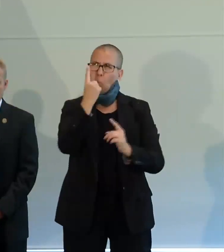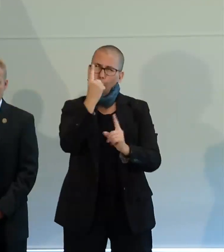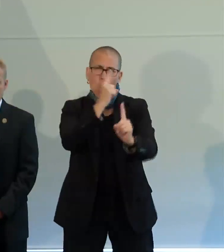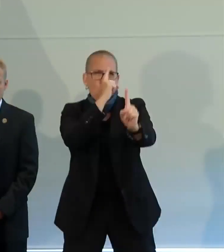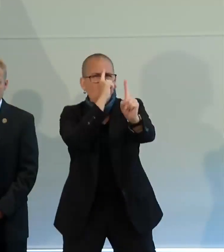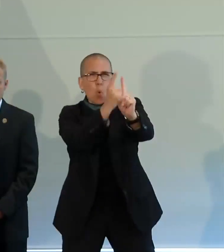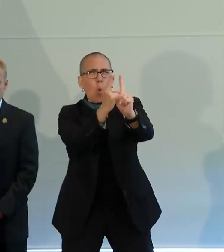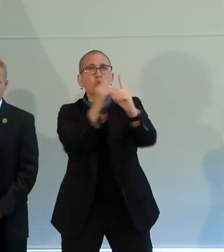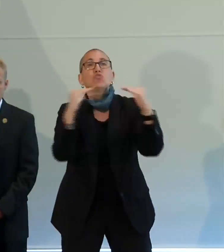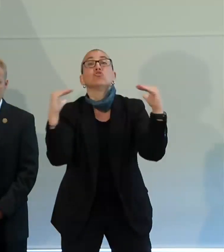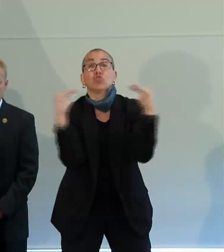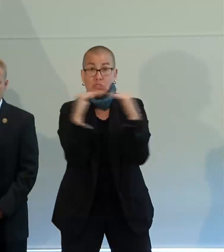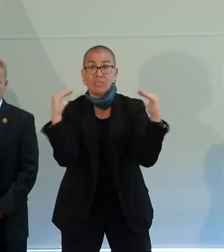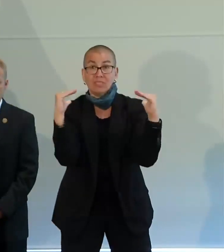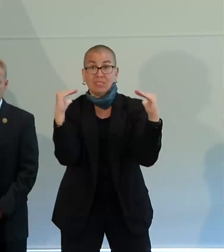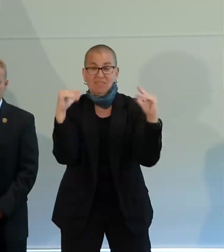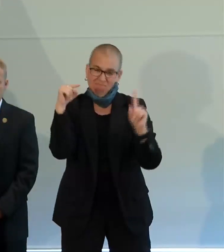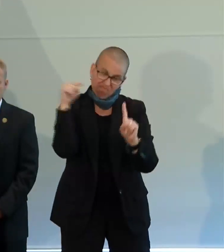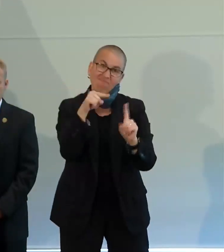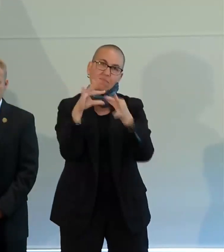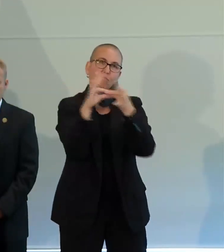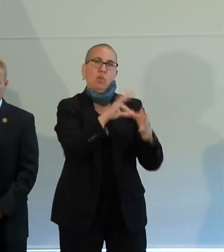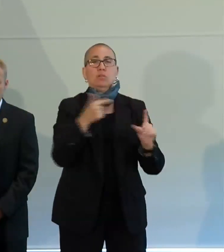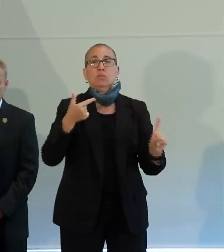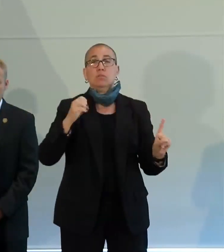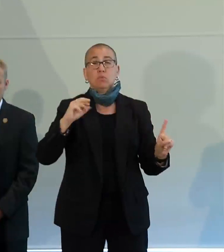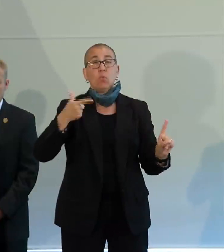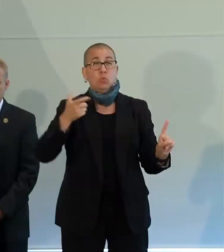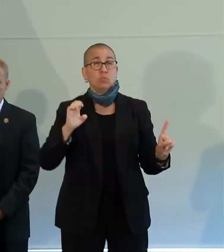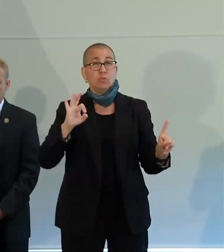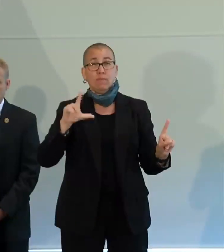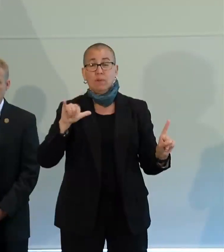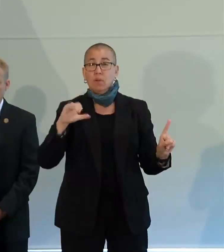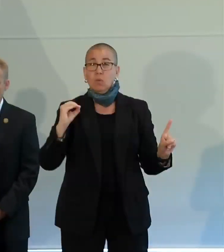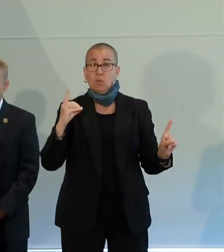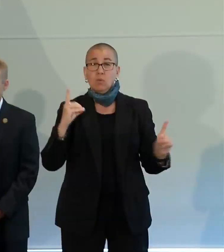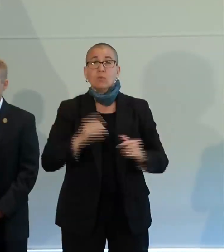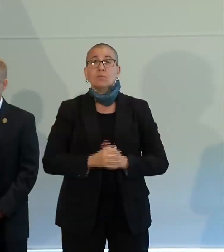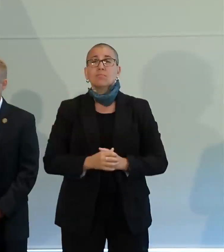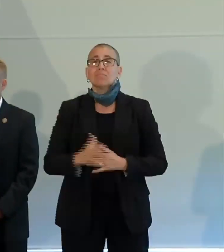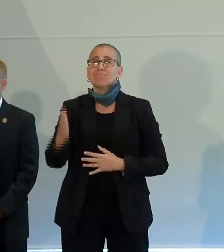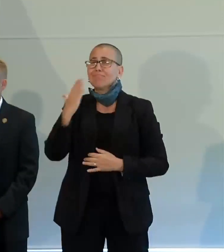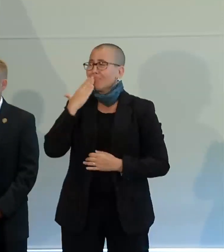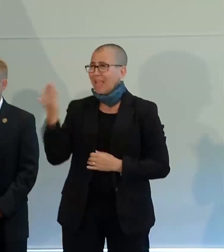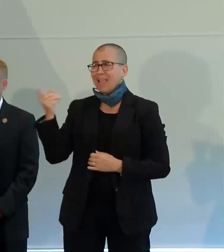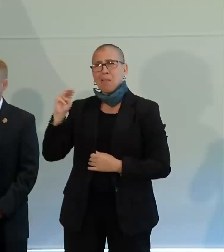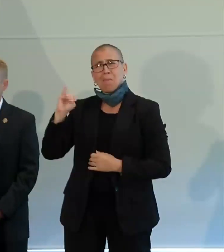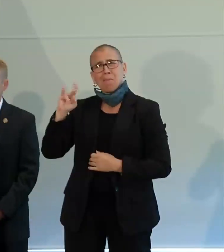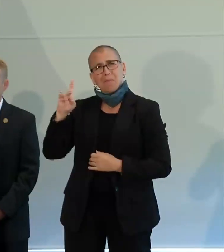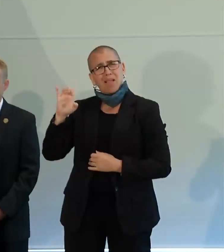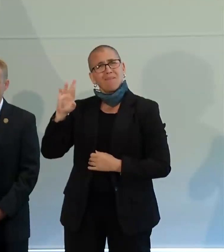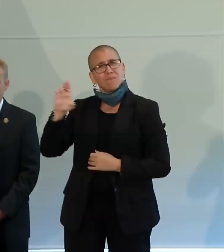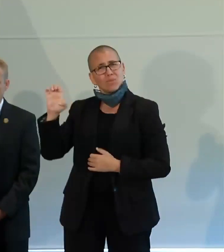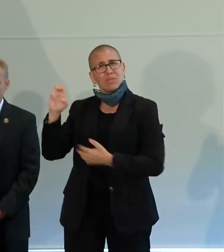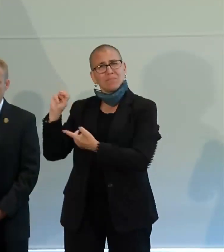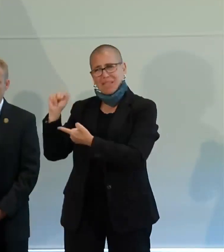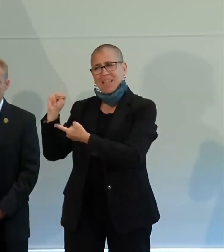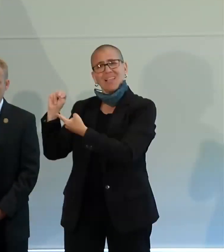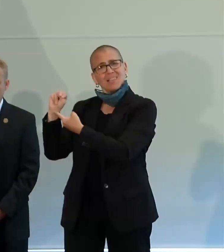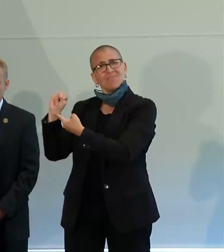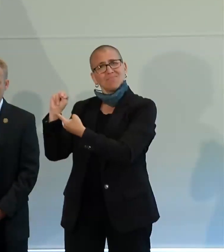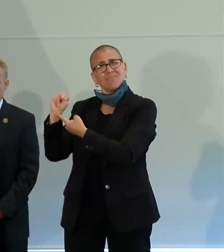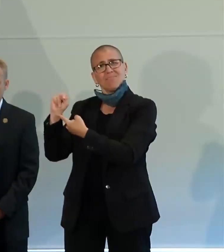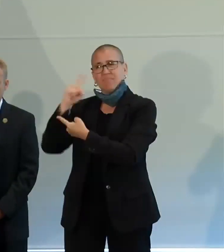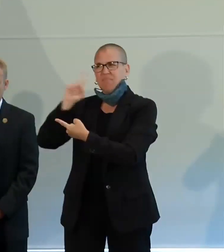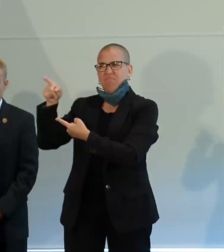Floyd. I want to thank first Mr. Hennepin County Attorney Mike Freeman, who has been a true partner in this matter at every